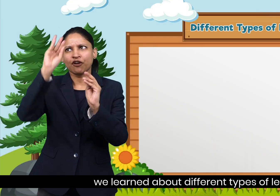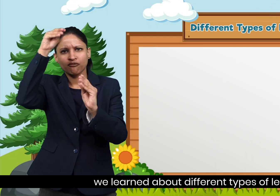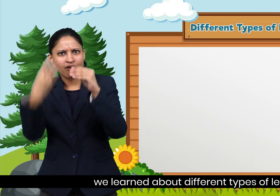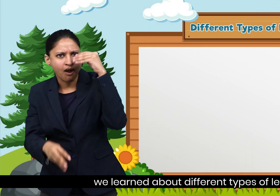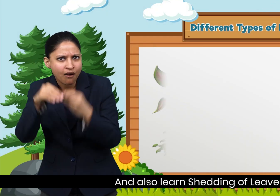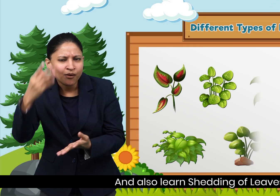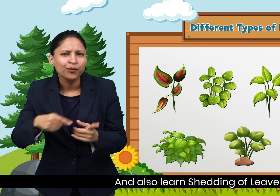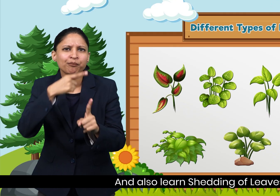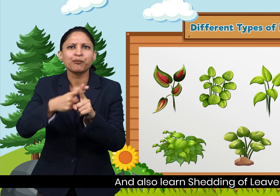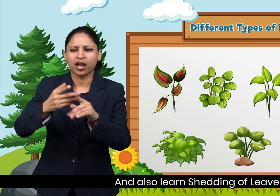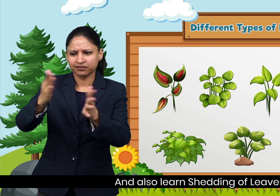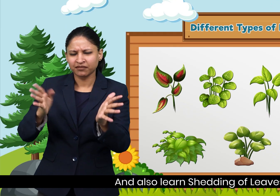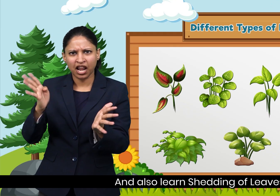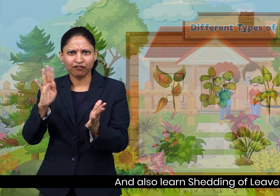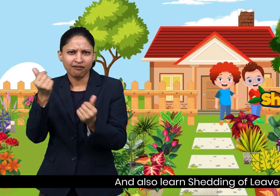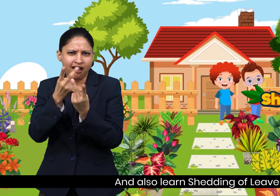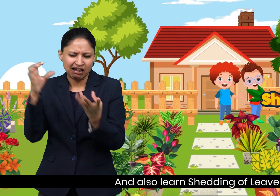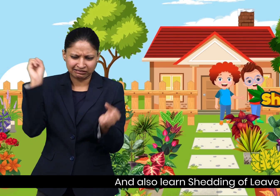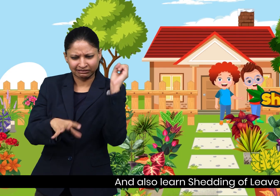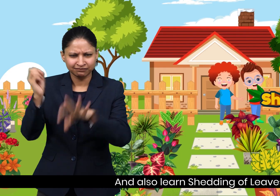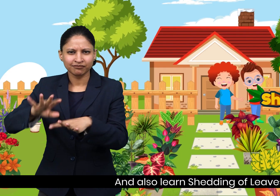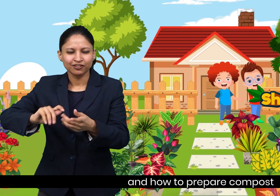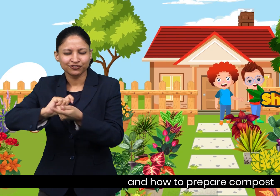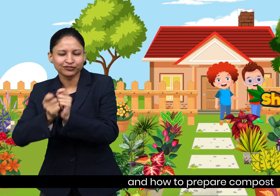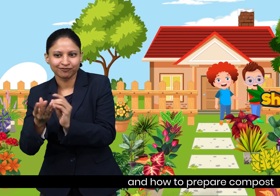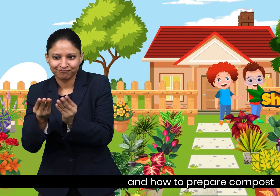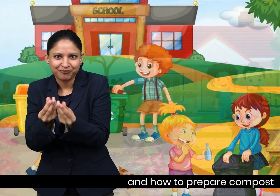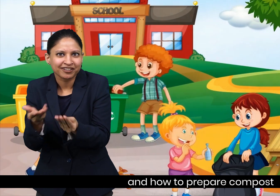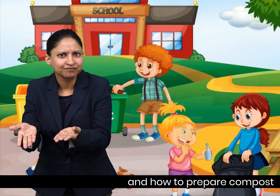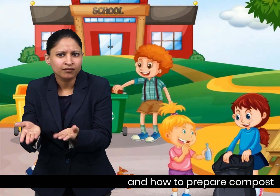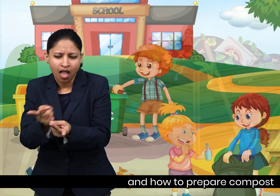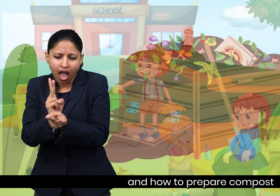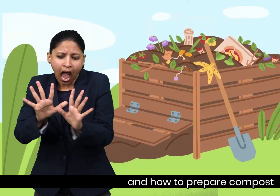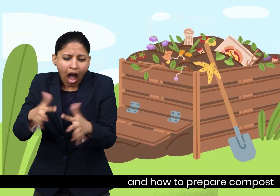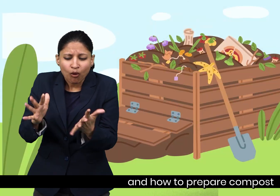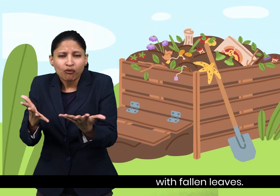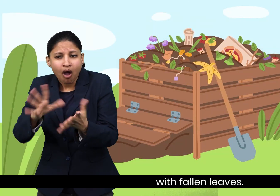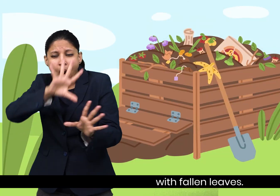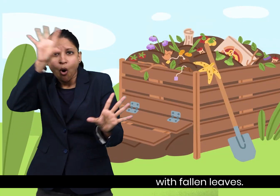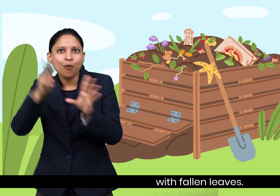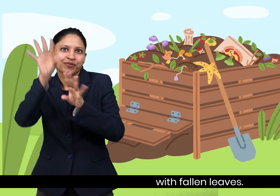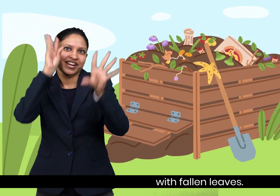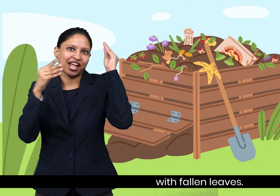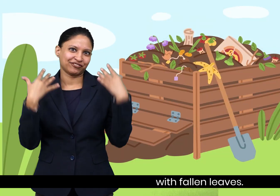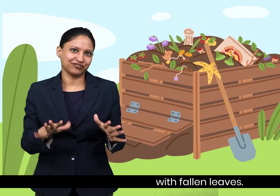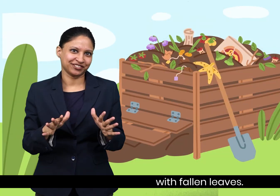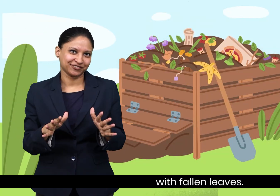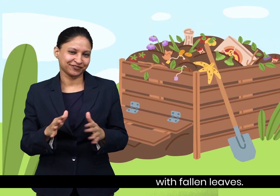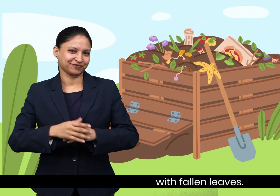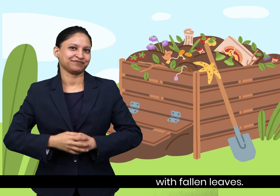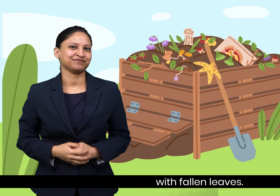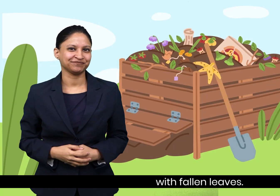leaves and also learned shedding of leaves and how to prepare compost with fallen